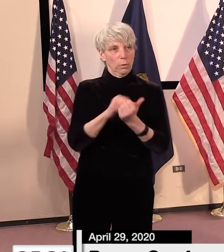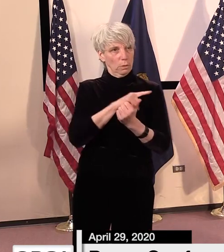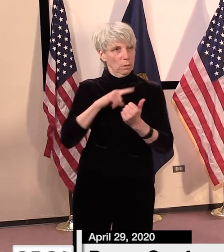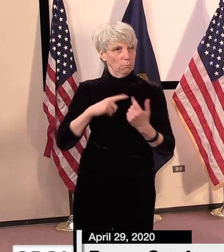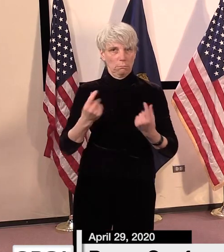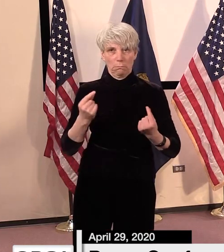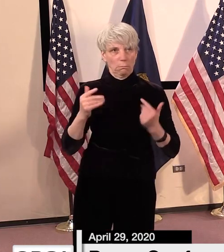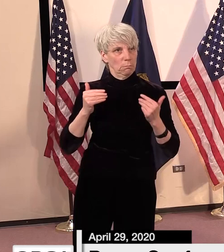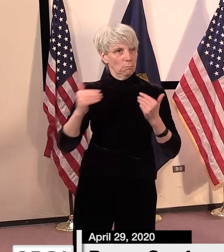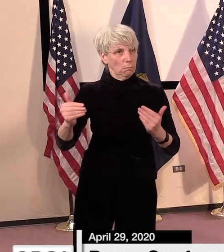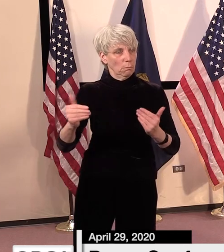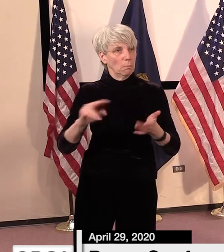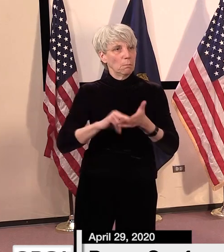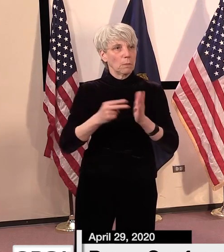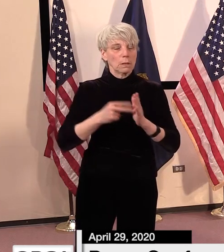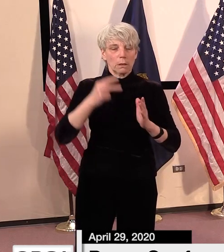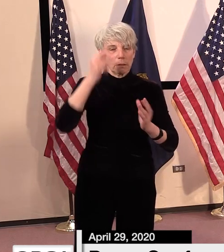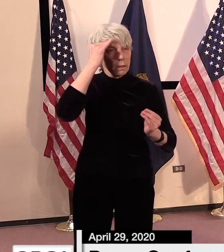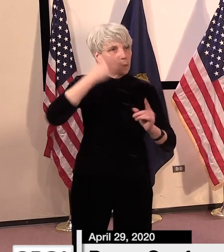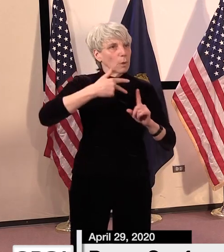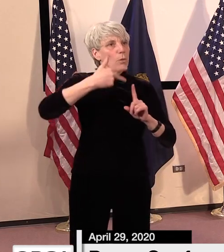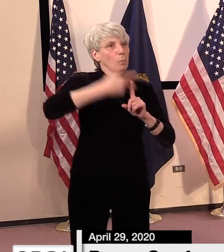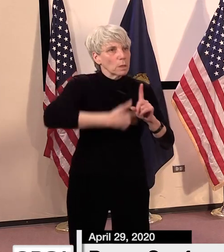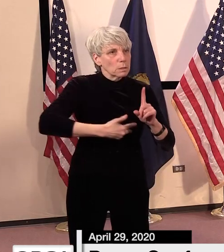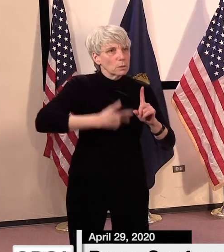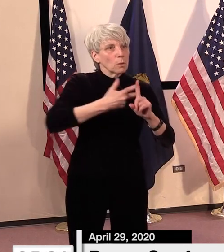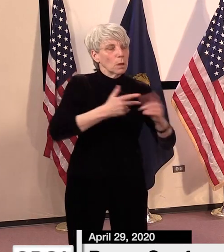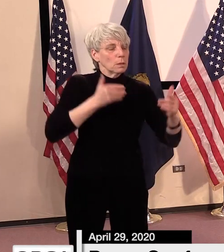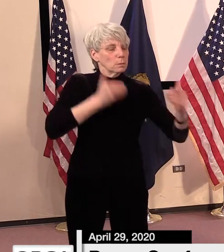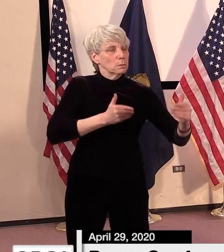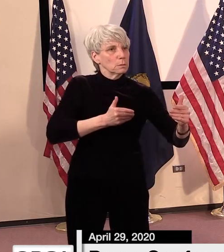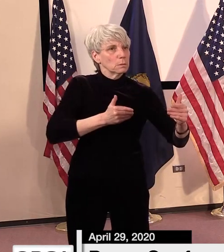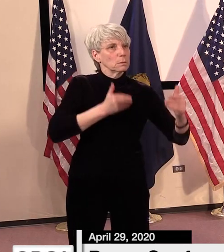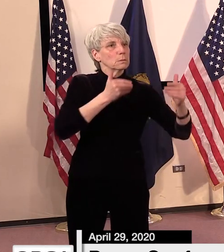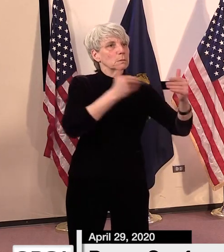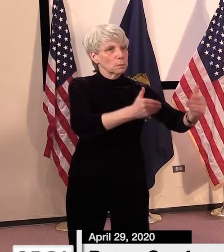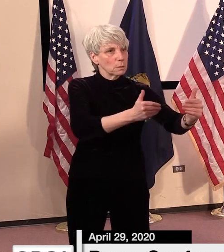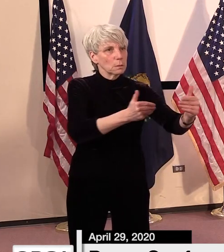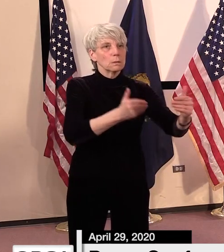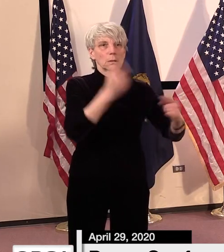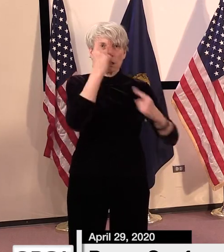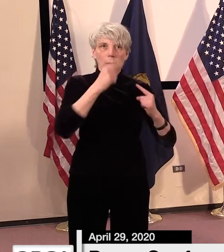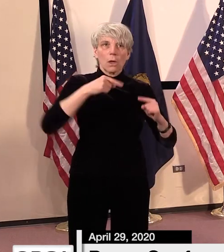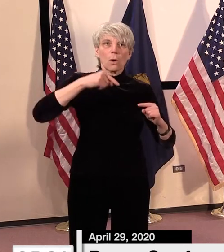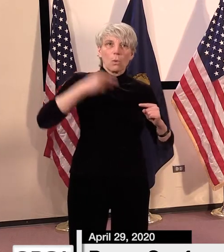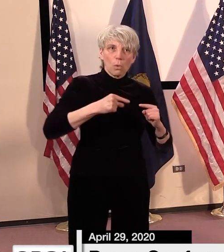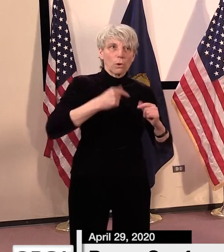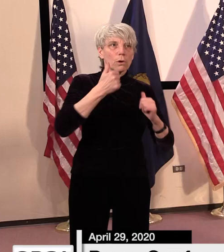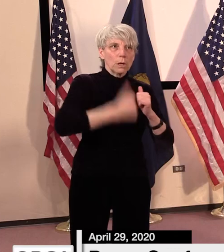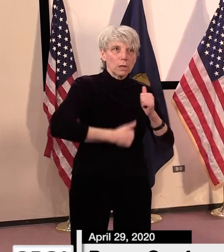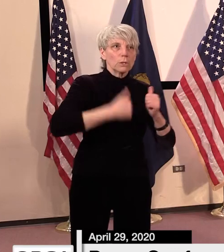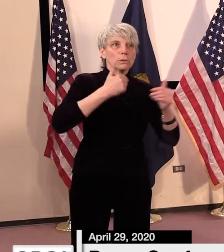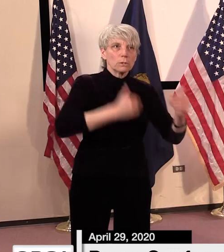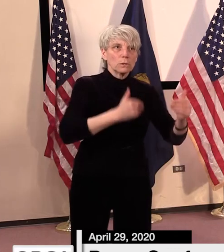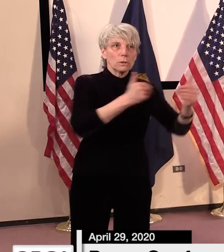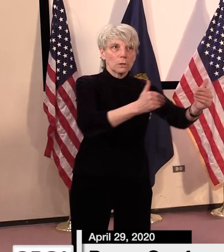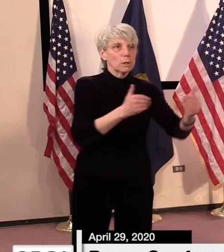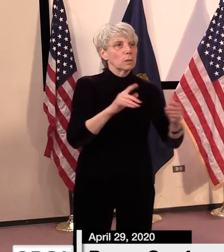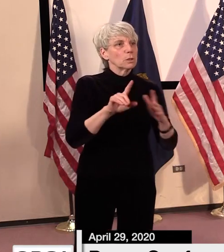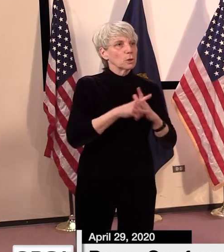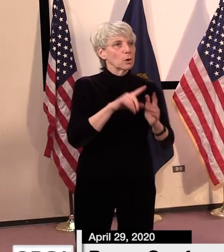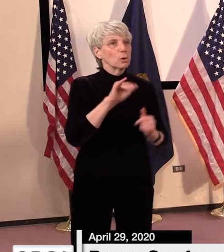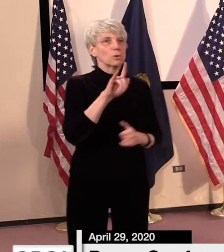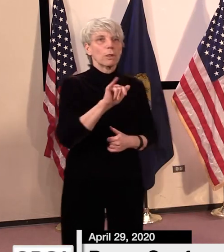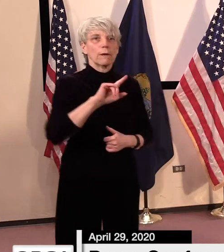in, you know, a 3-month increment, for instance, for fiscal year 21, which starts July 1. So there are a number of